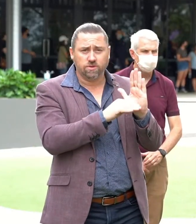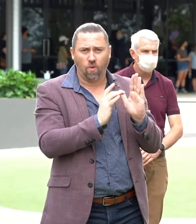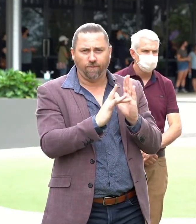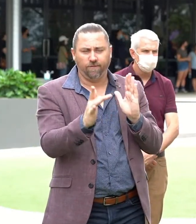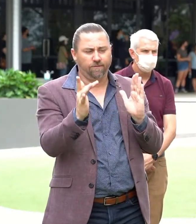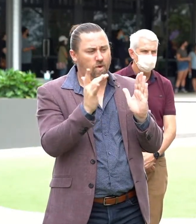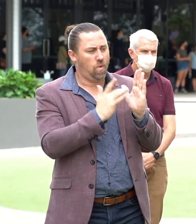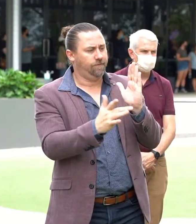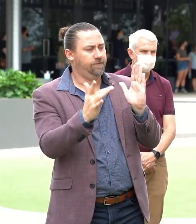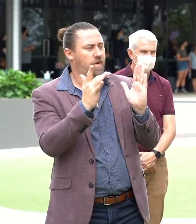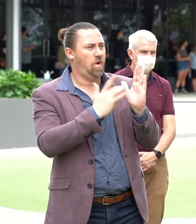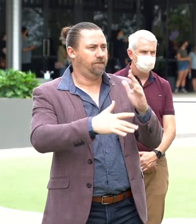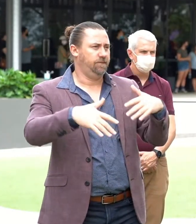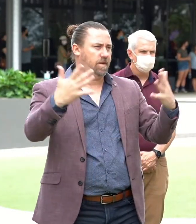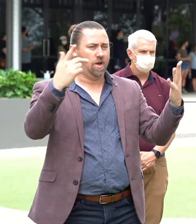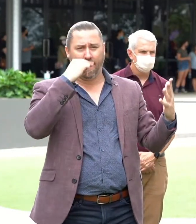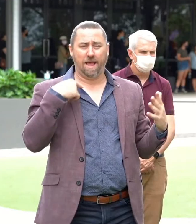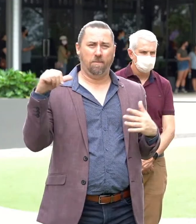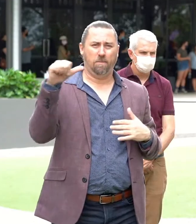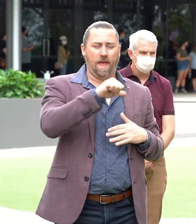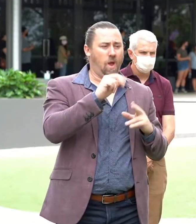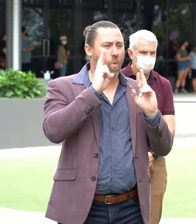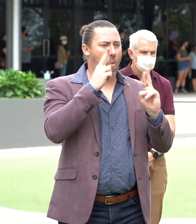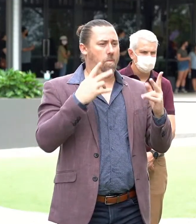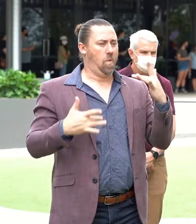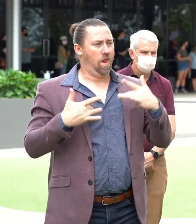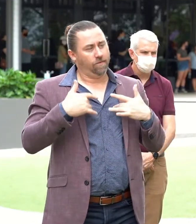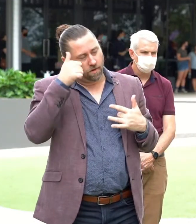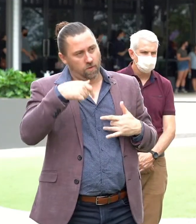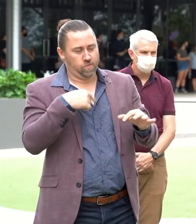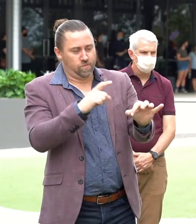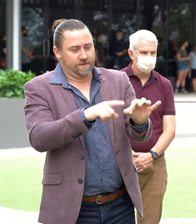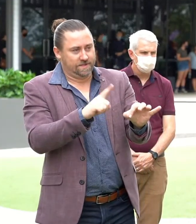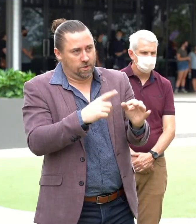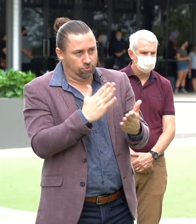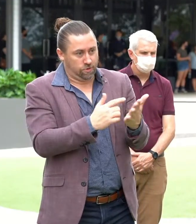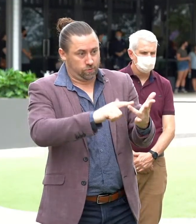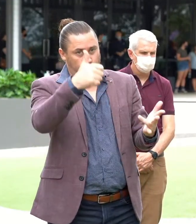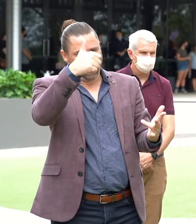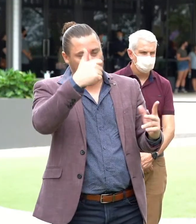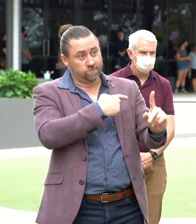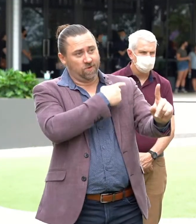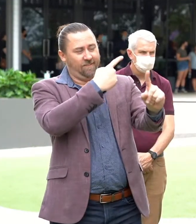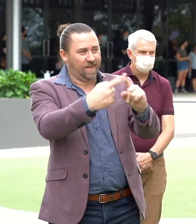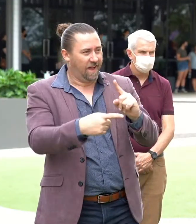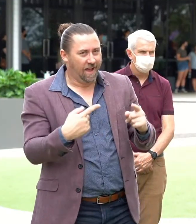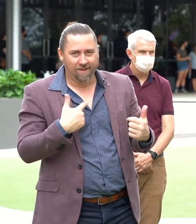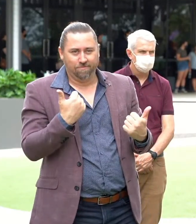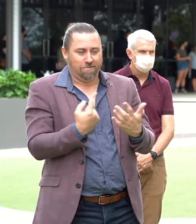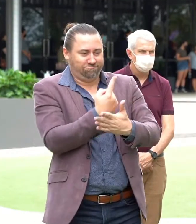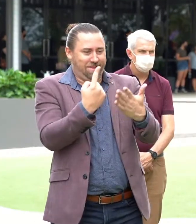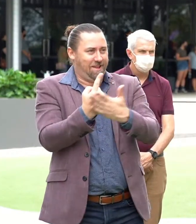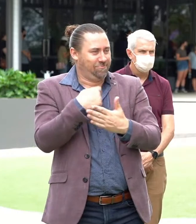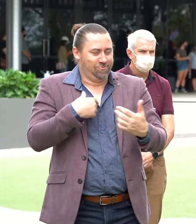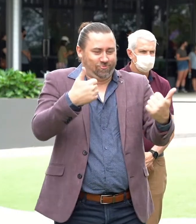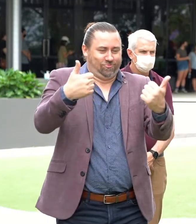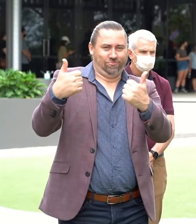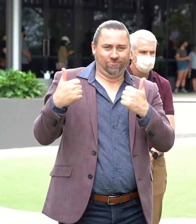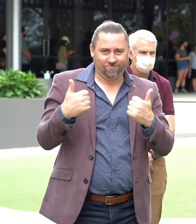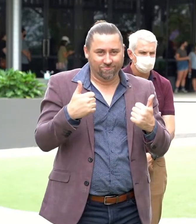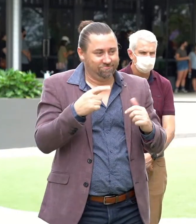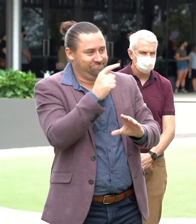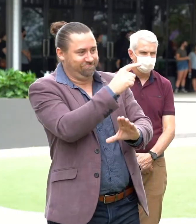we'll be able to really get back to normality, even though Queensland, we've had freedoms here that other states have not enjoyed, and that's